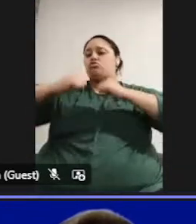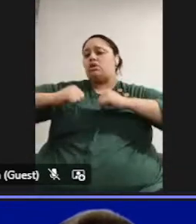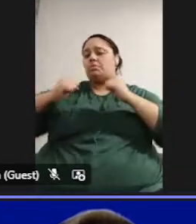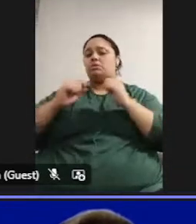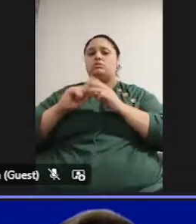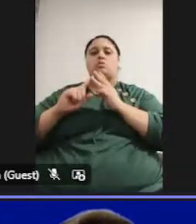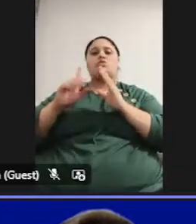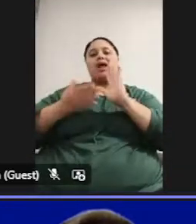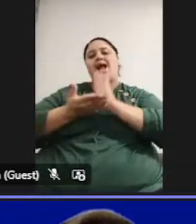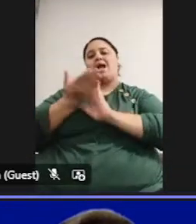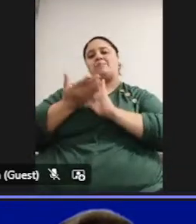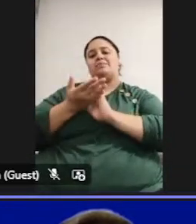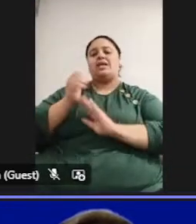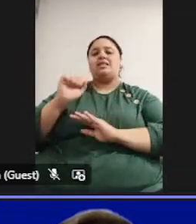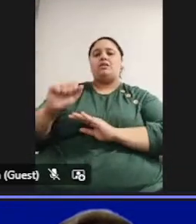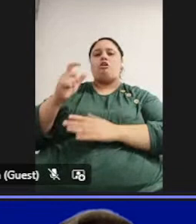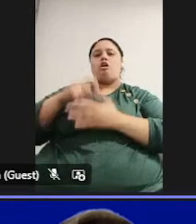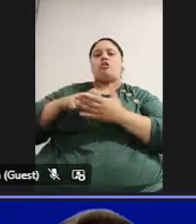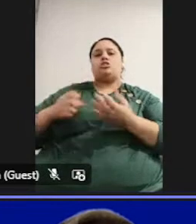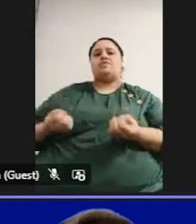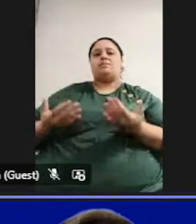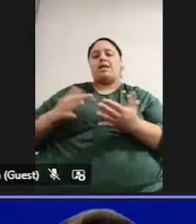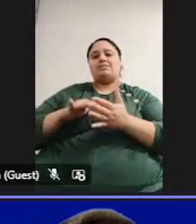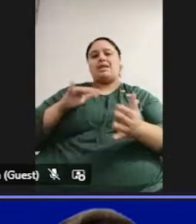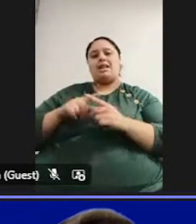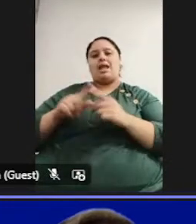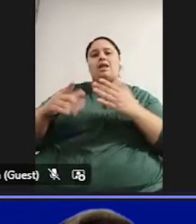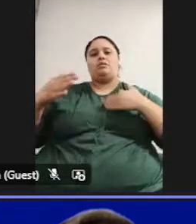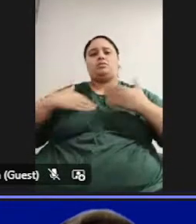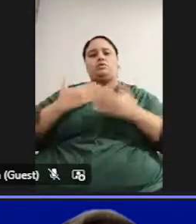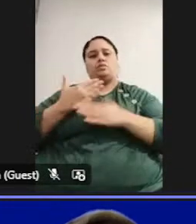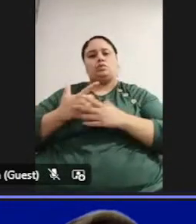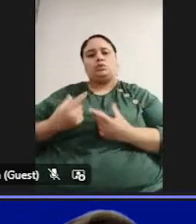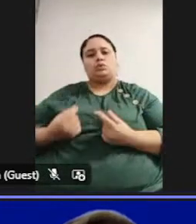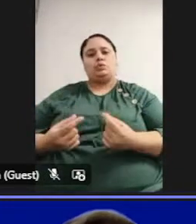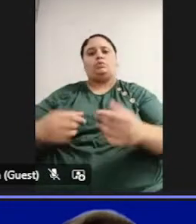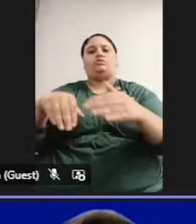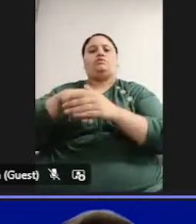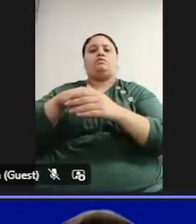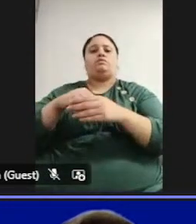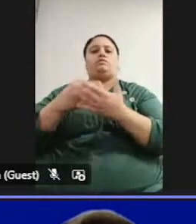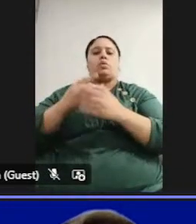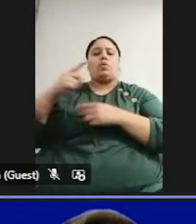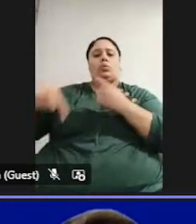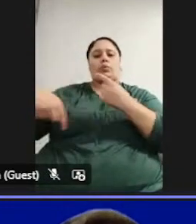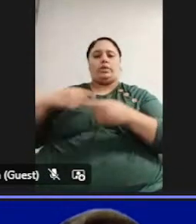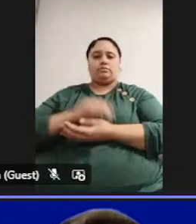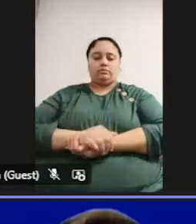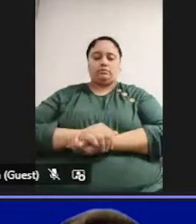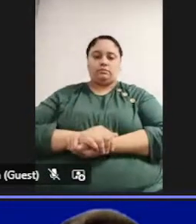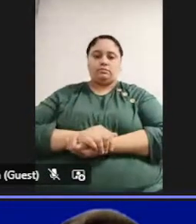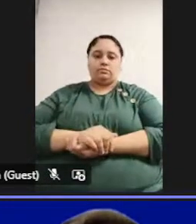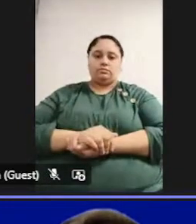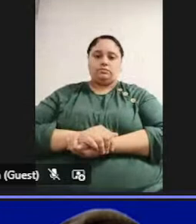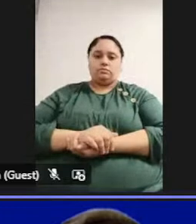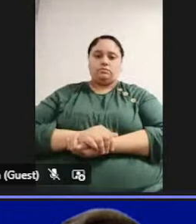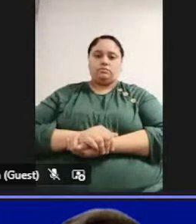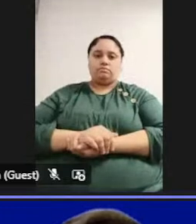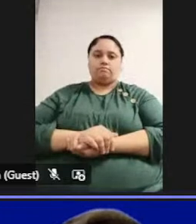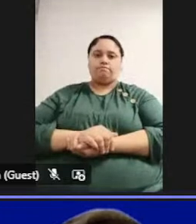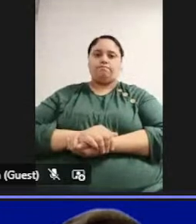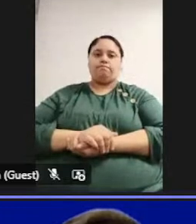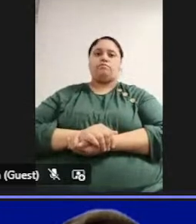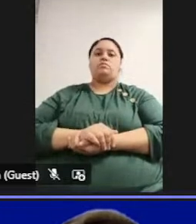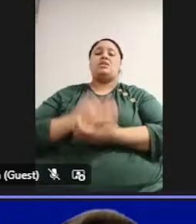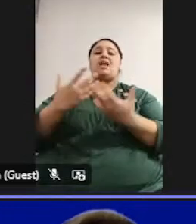the cost of supply studies and administrative work that's needed to enable wheeling. There is work taking place at a national level around